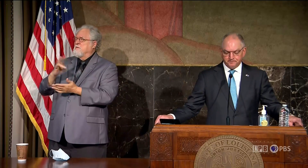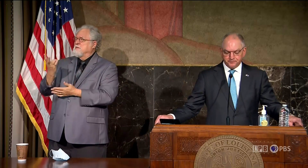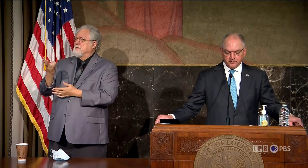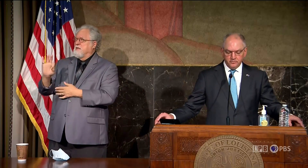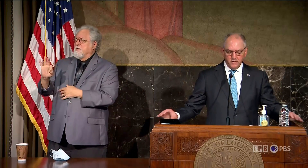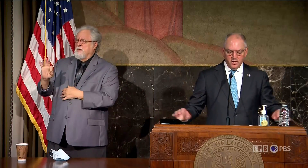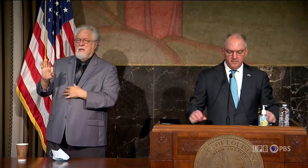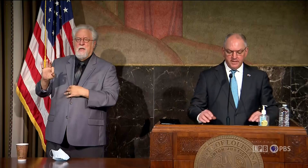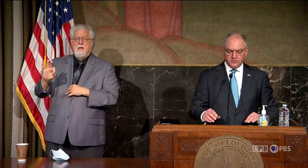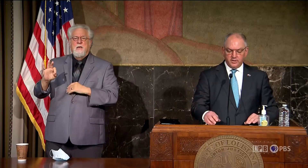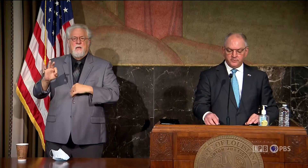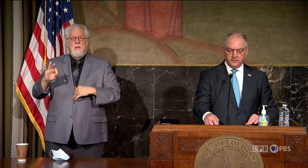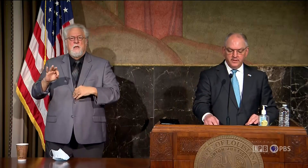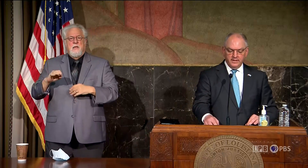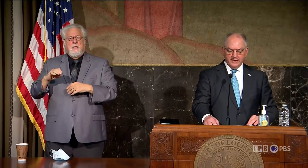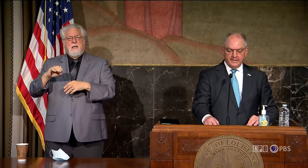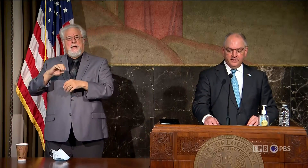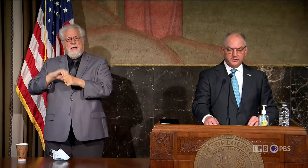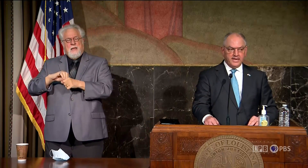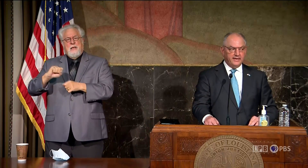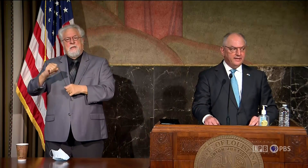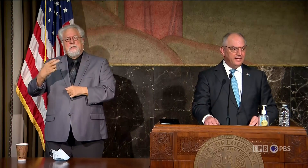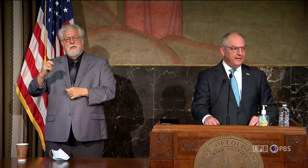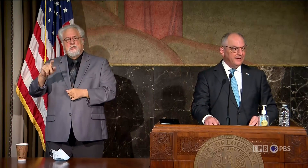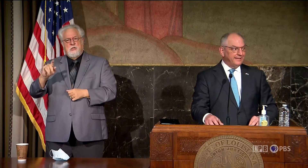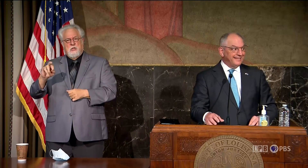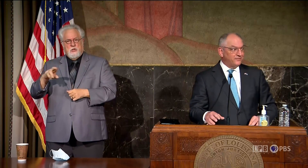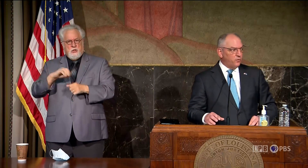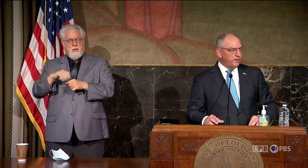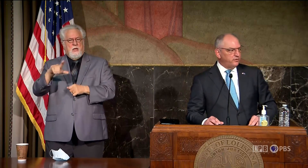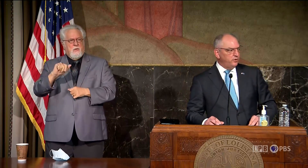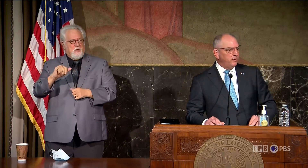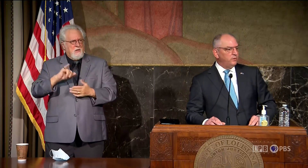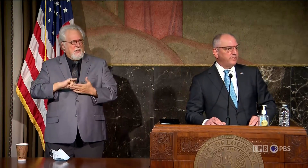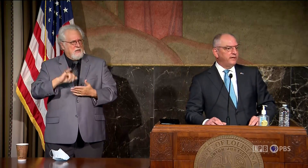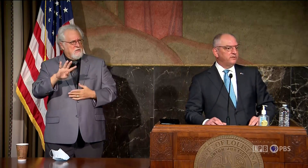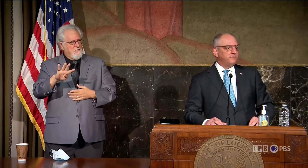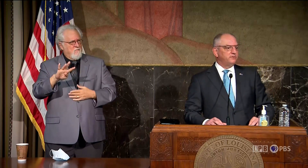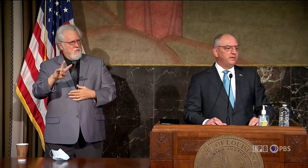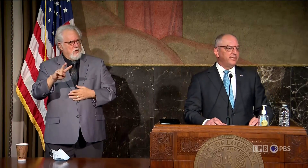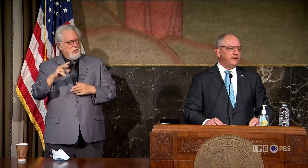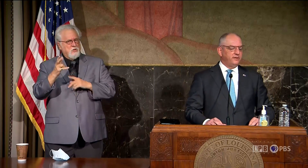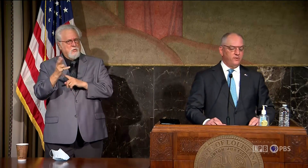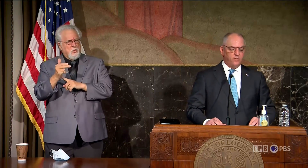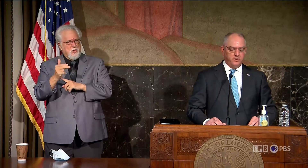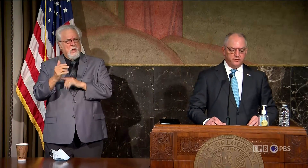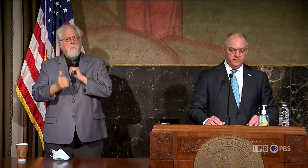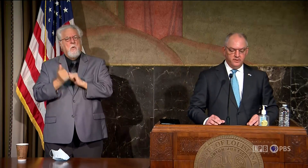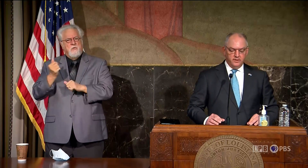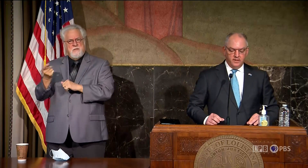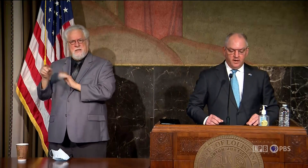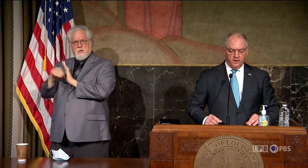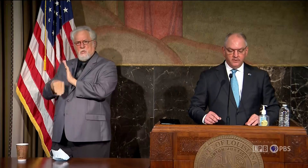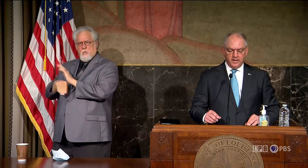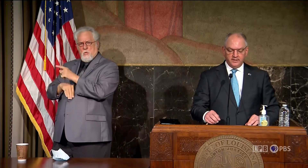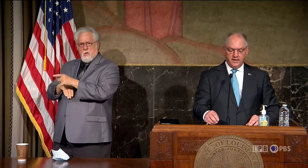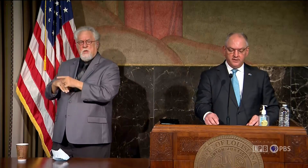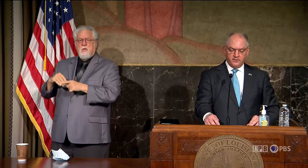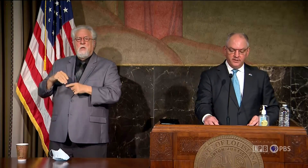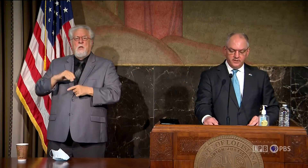11,079 being sheltered in the state. I think that's 42 hotels, mostly in New Orleans,